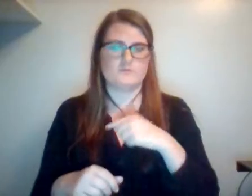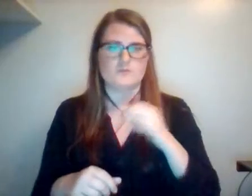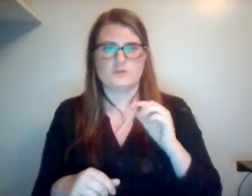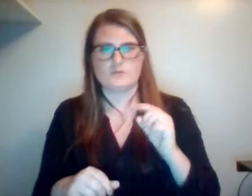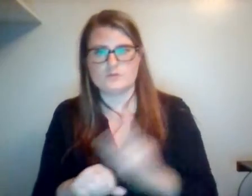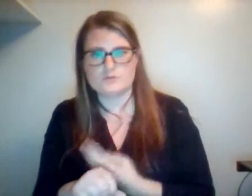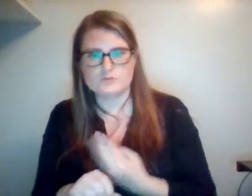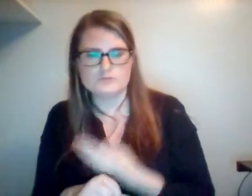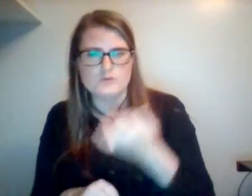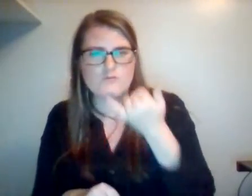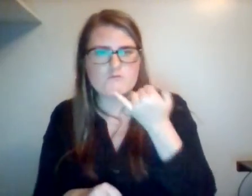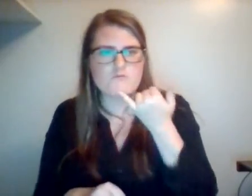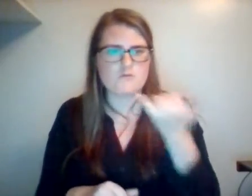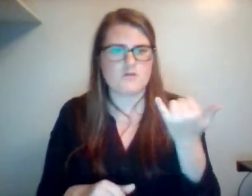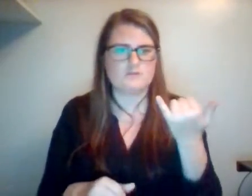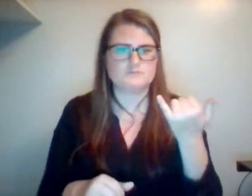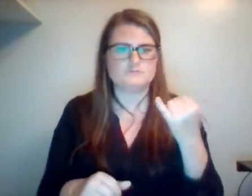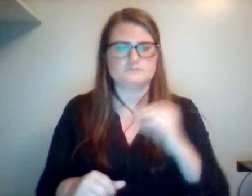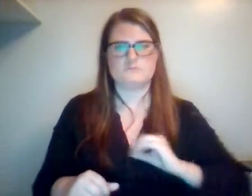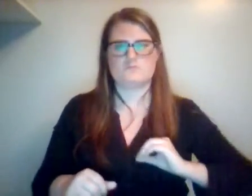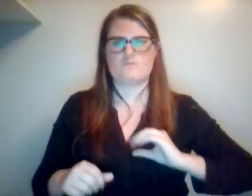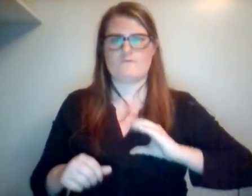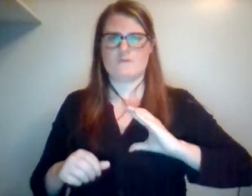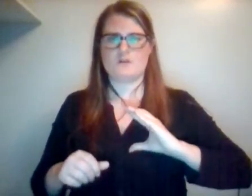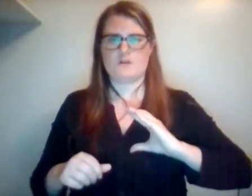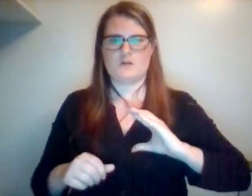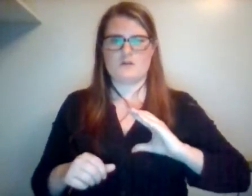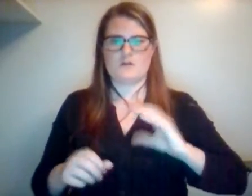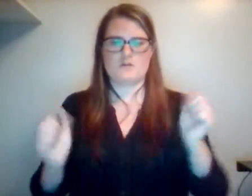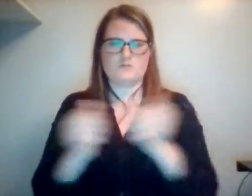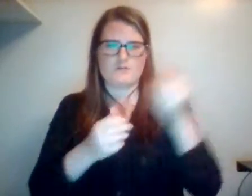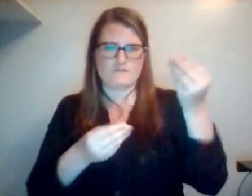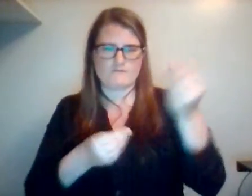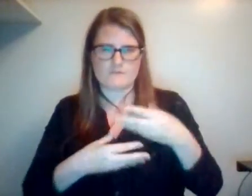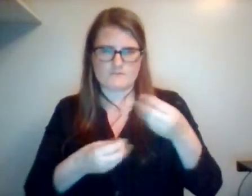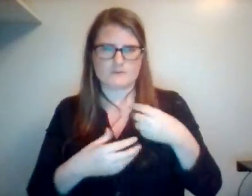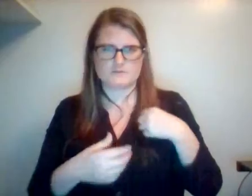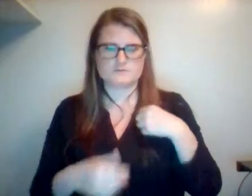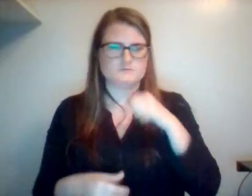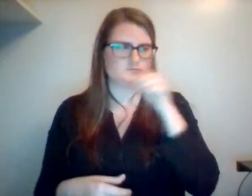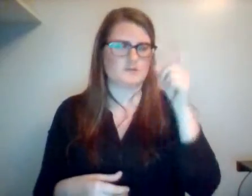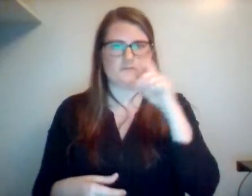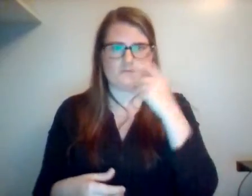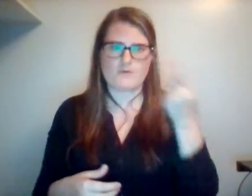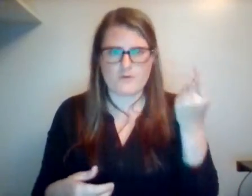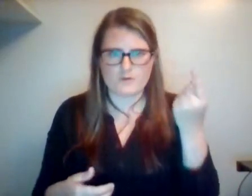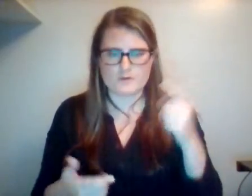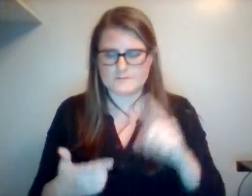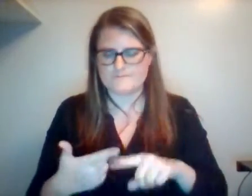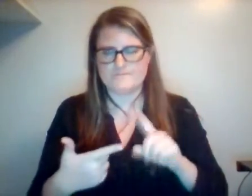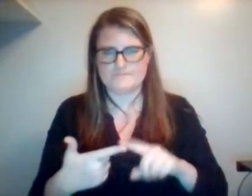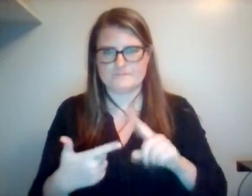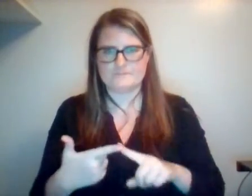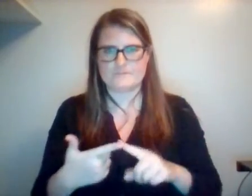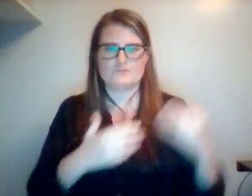that hole and avoid having to step into all that boredom. Second, there is the responsibility avoidance.